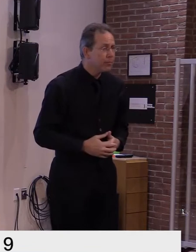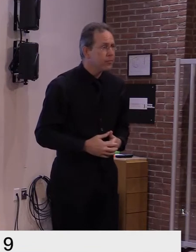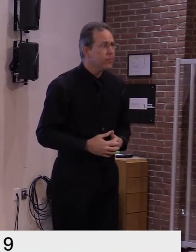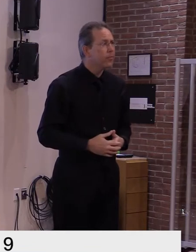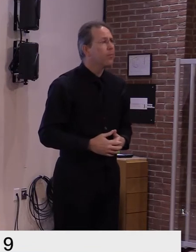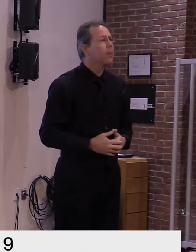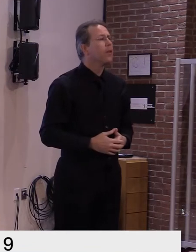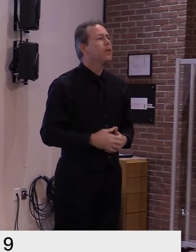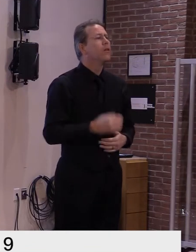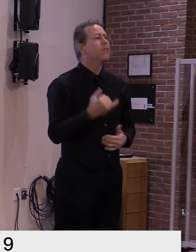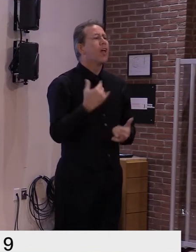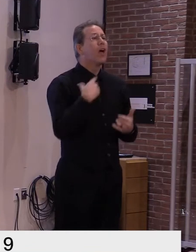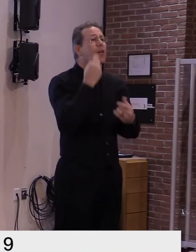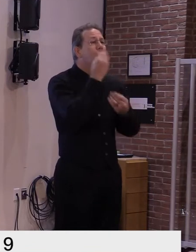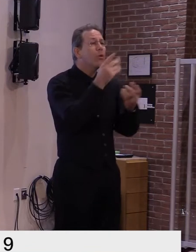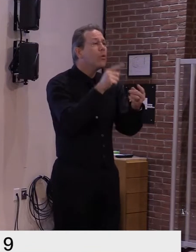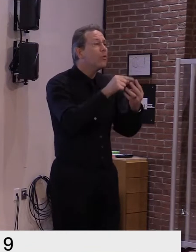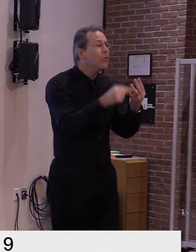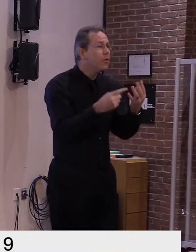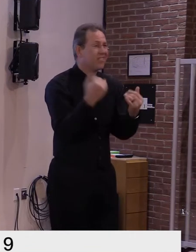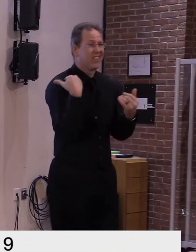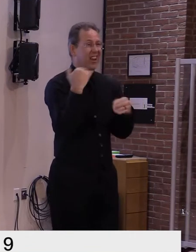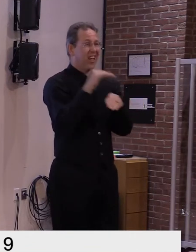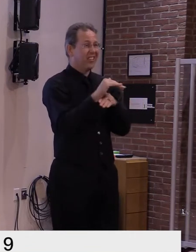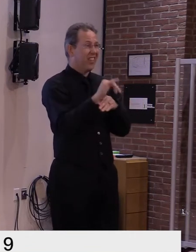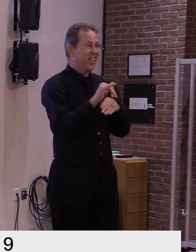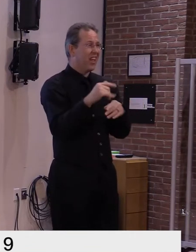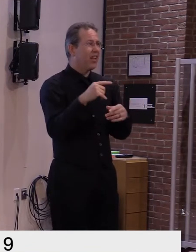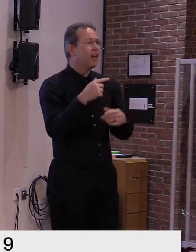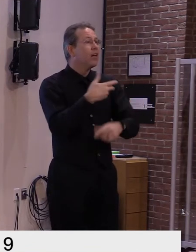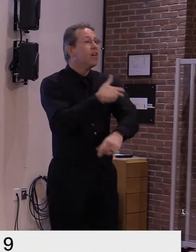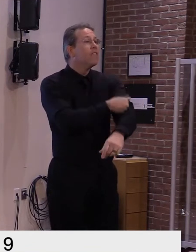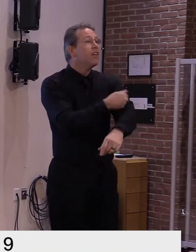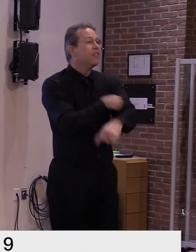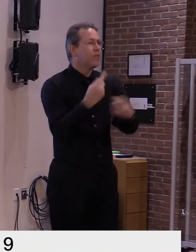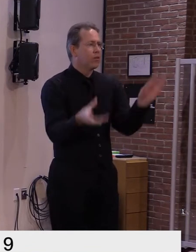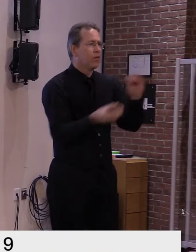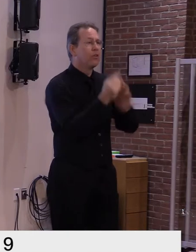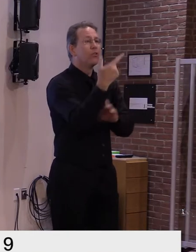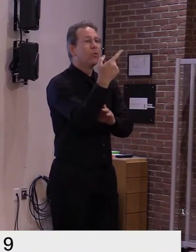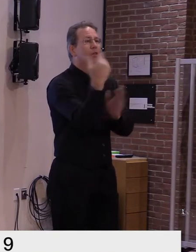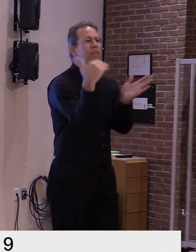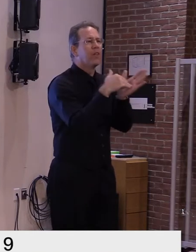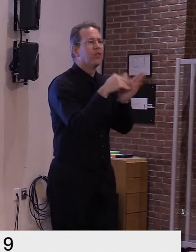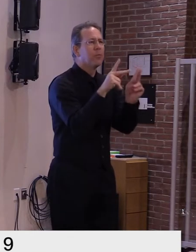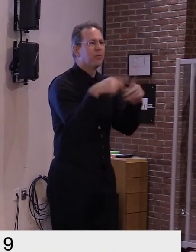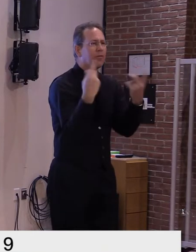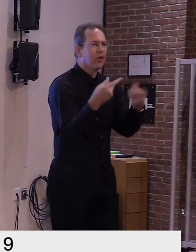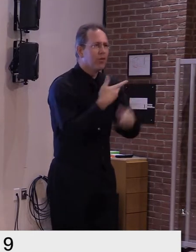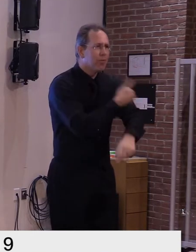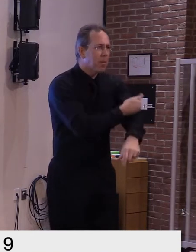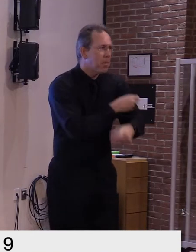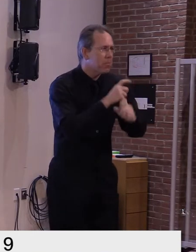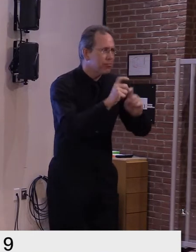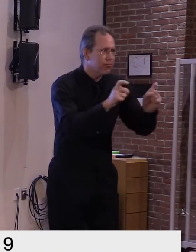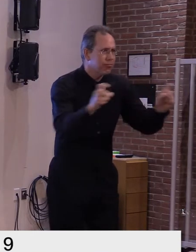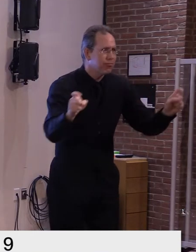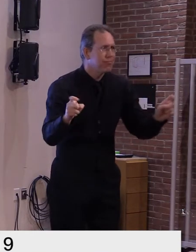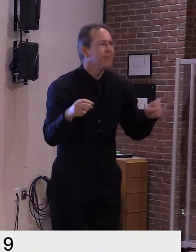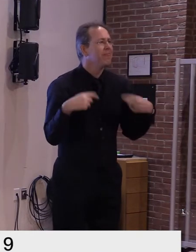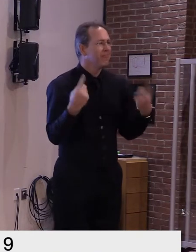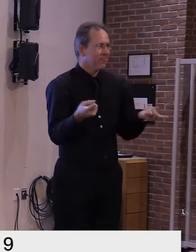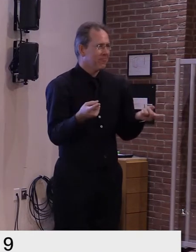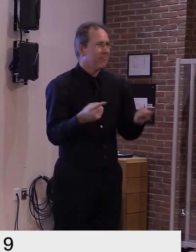we have vaccinated 21,000 Vermonters. As you will see on the next two slides, if